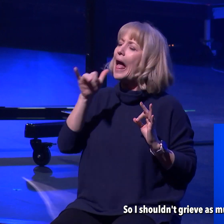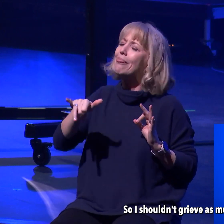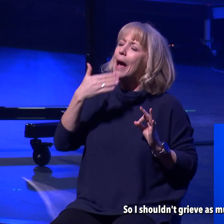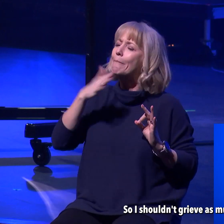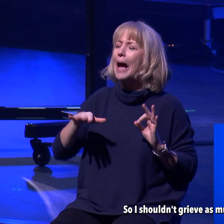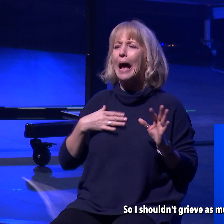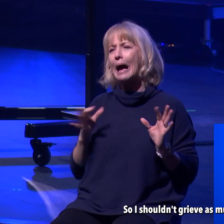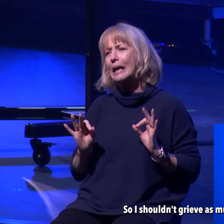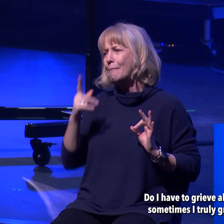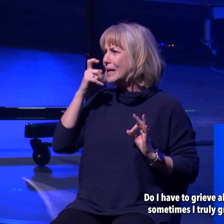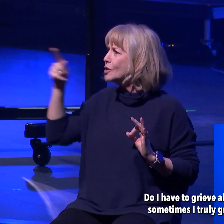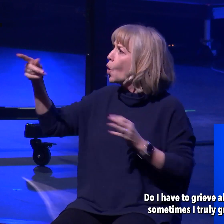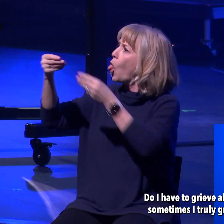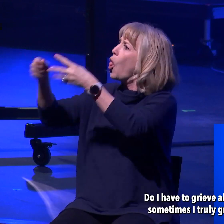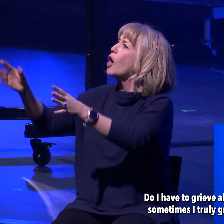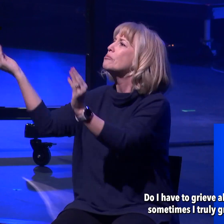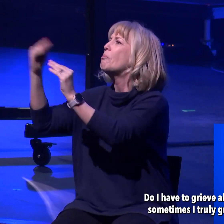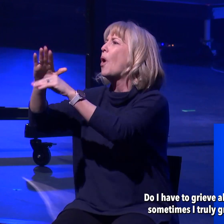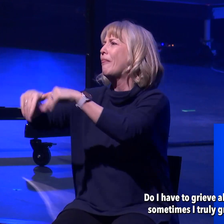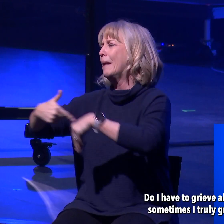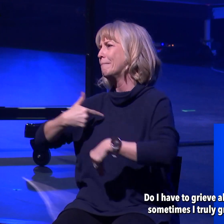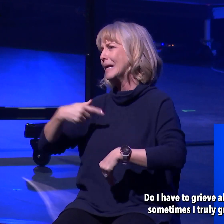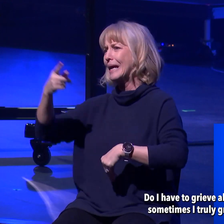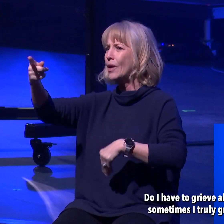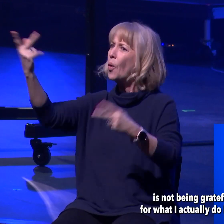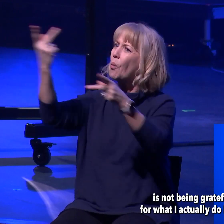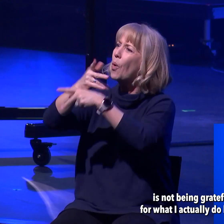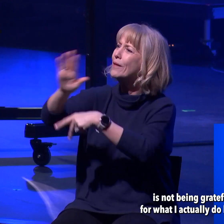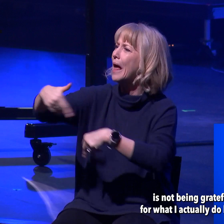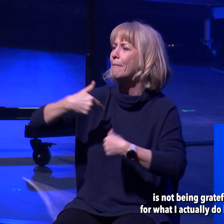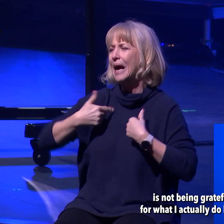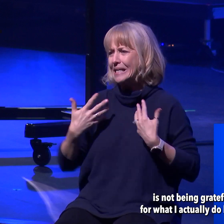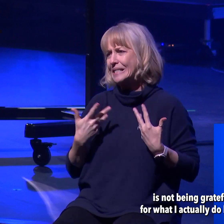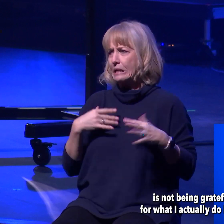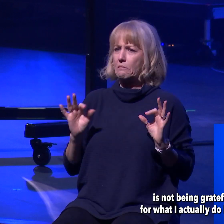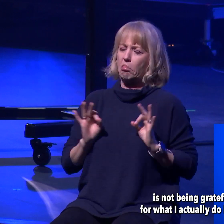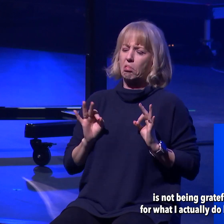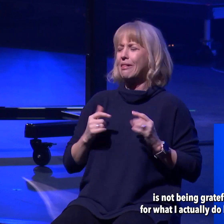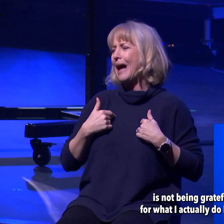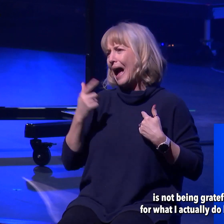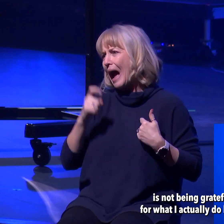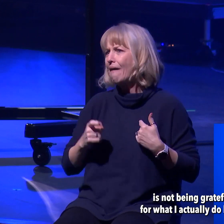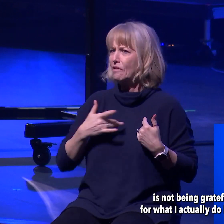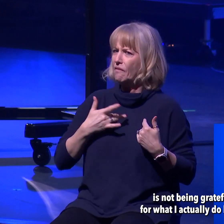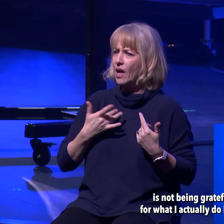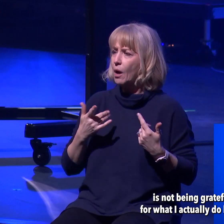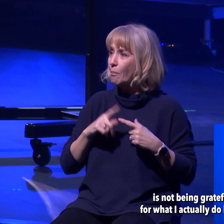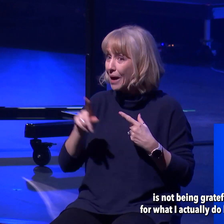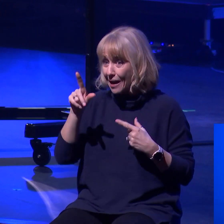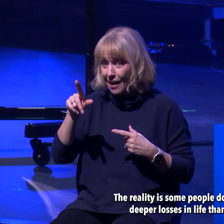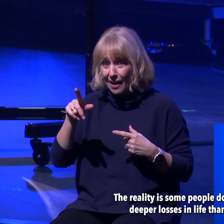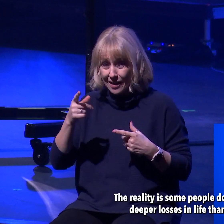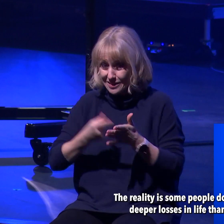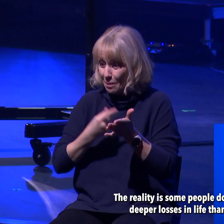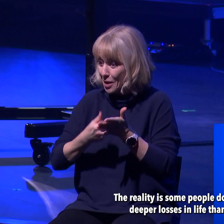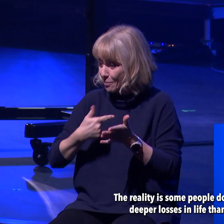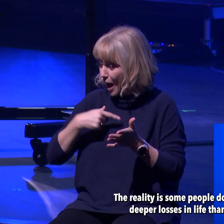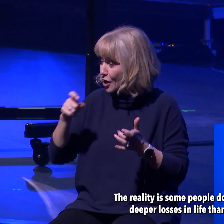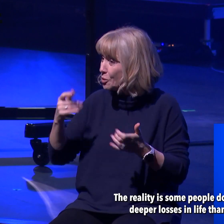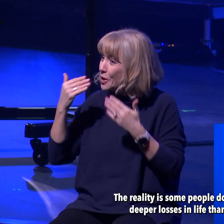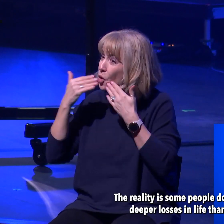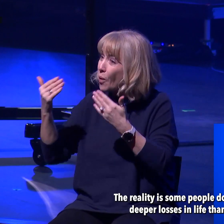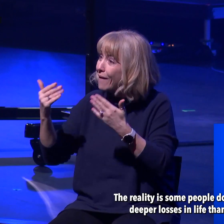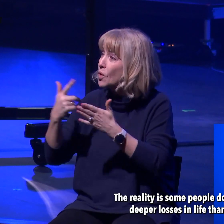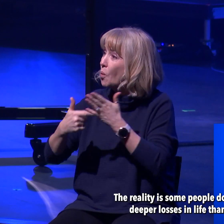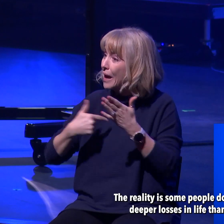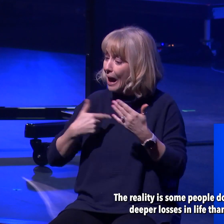much. What do I have to grieve about? Sometimes I treated grief as not being grateful for what I actually do have. The reality is some people